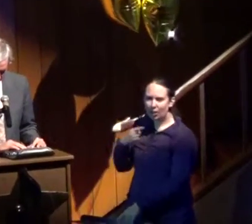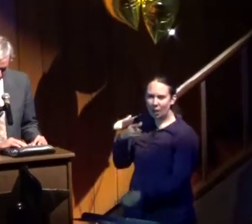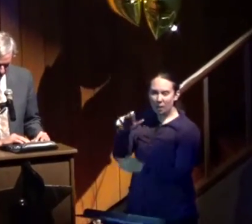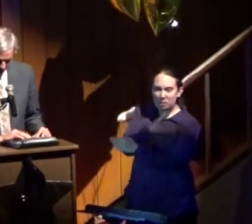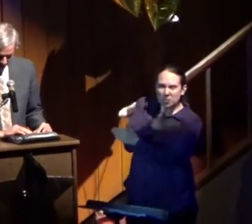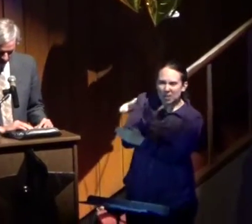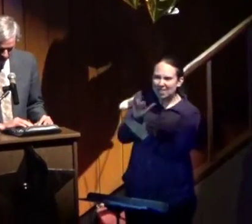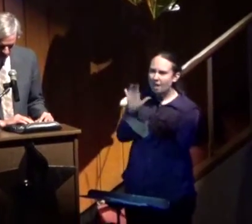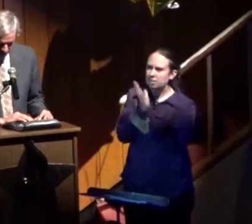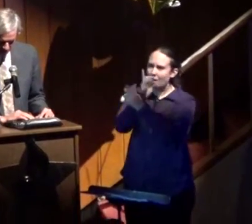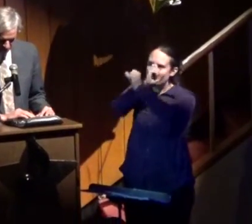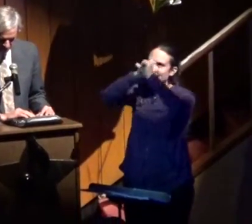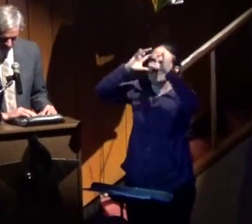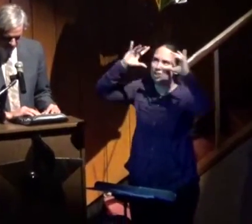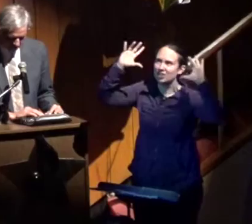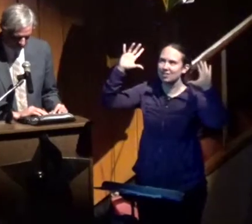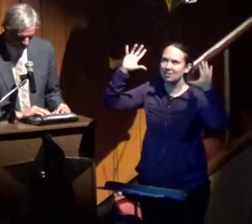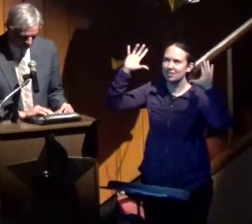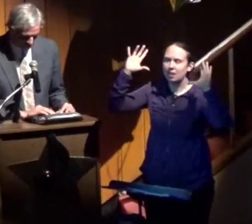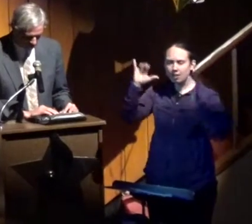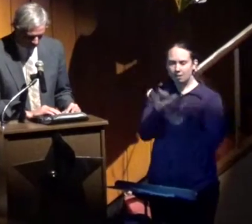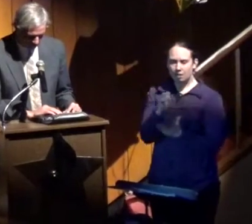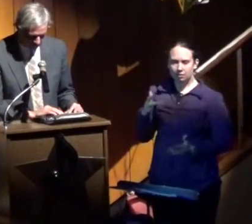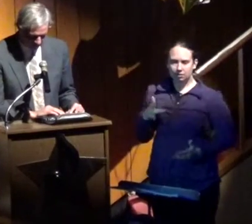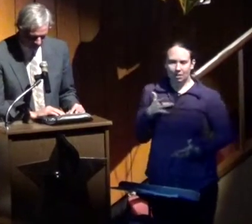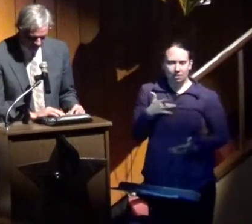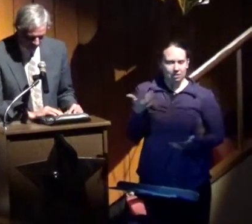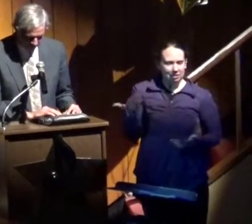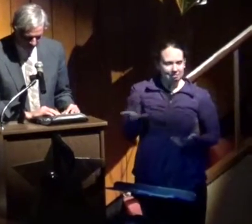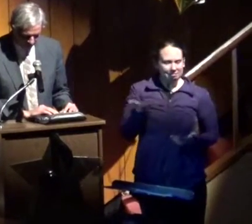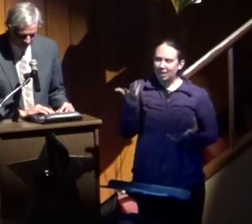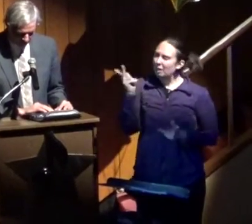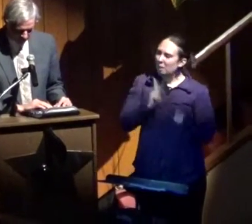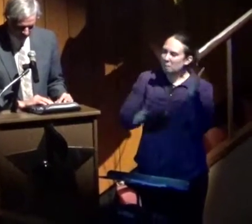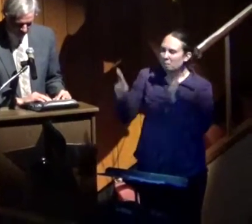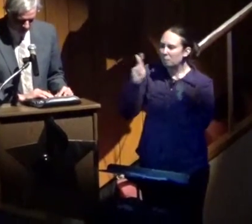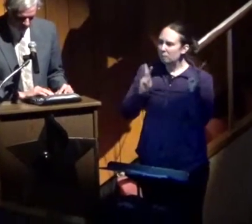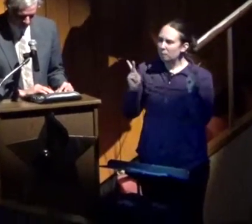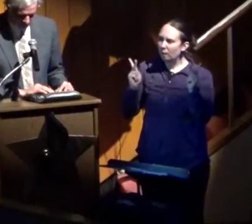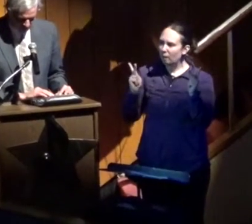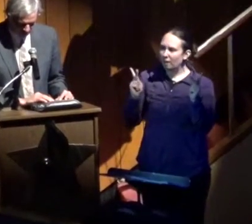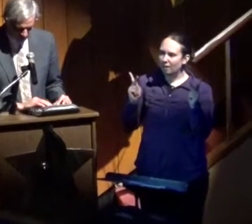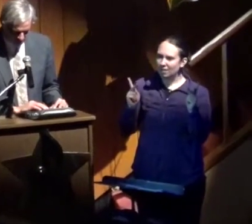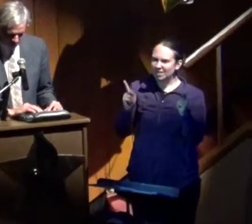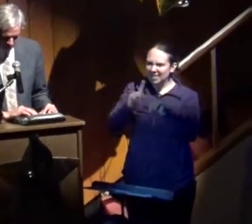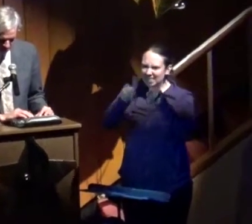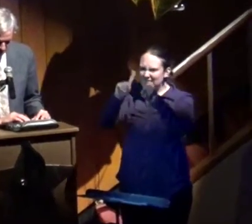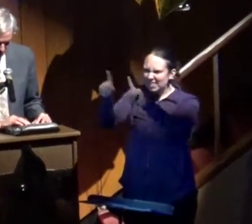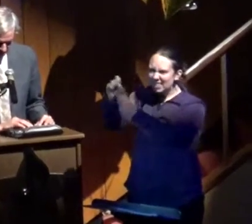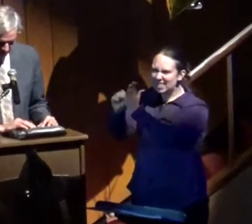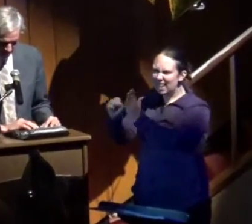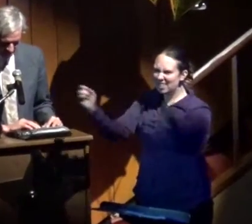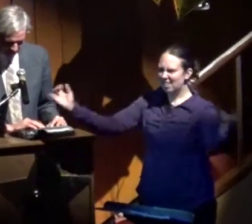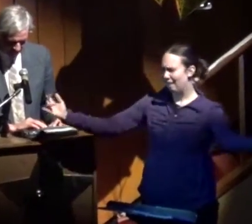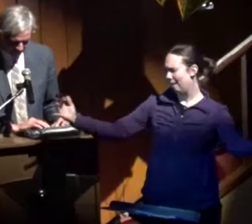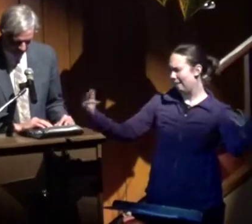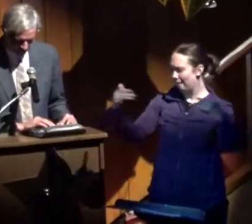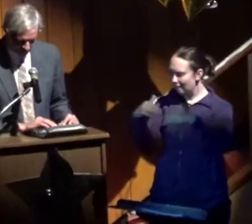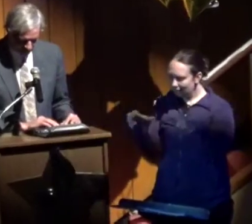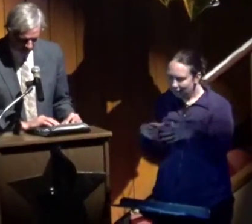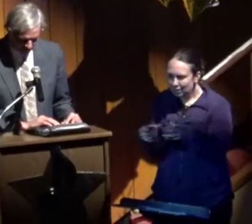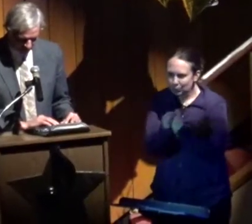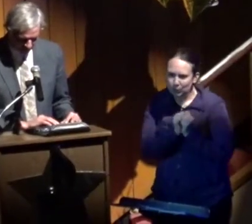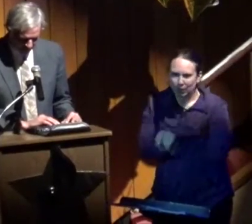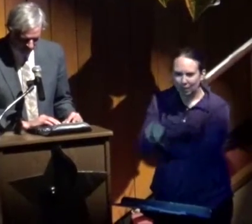vision. This sense of people have come from several states to spend this time